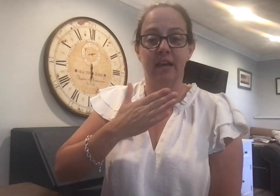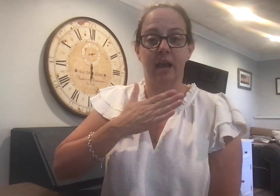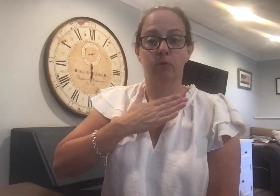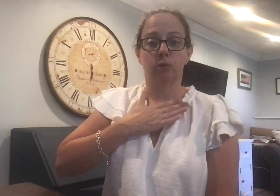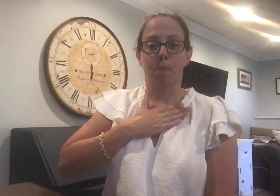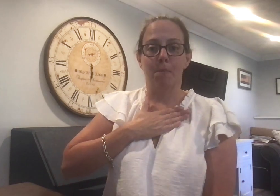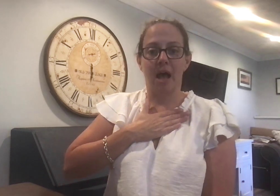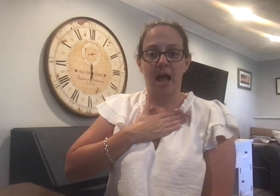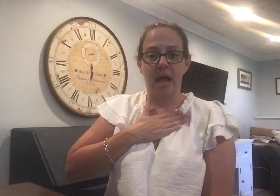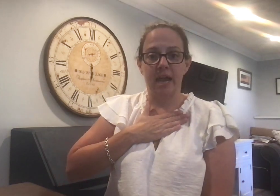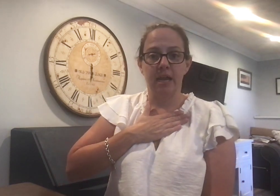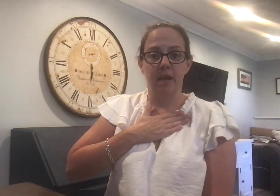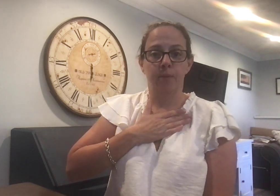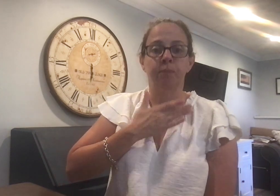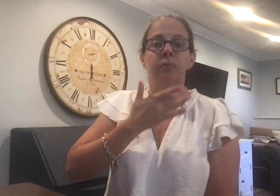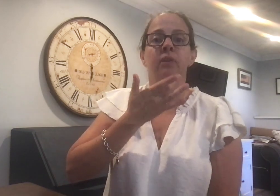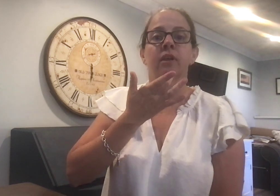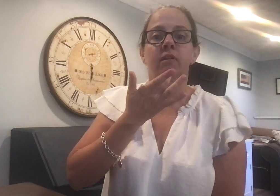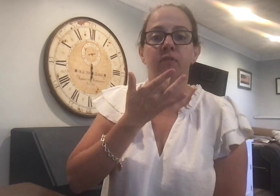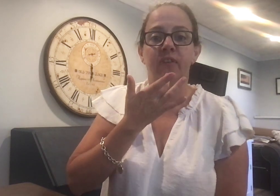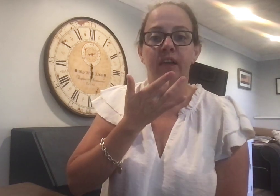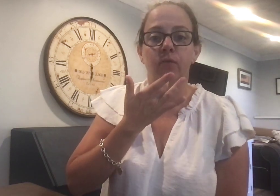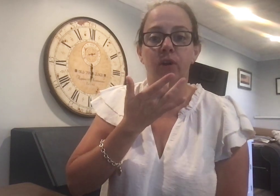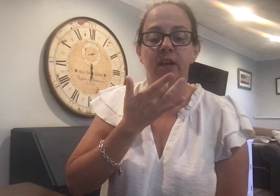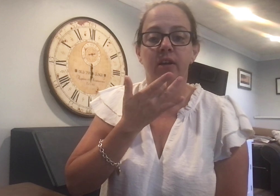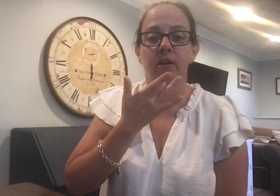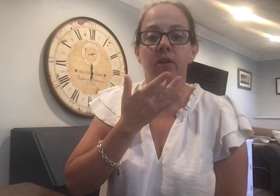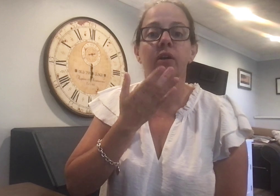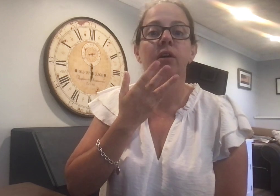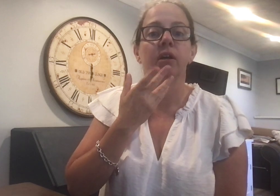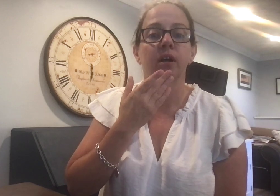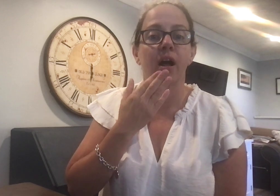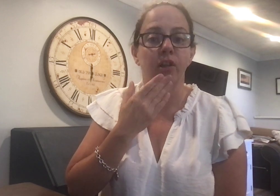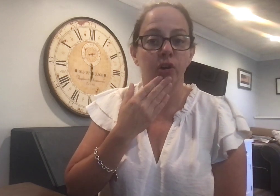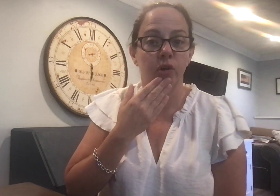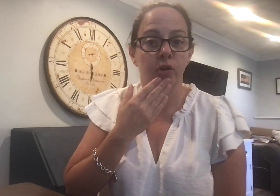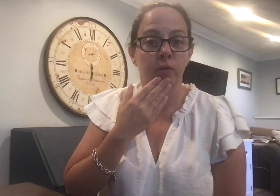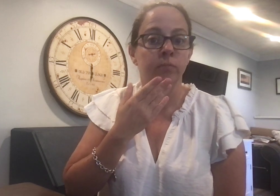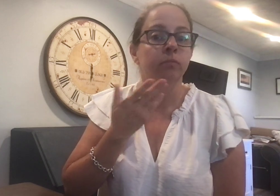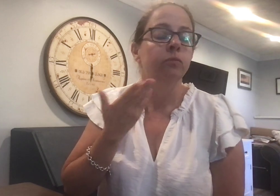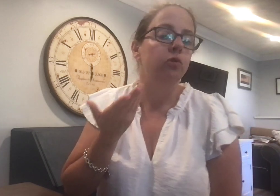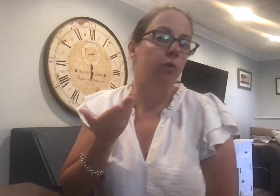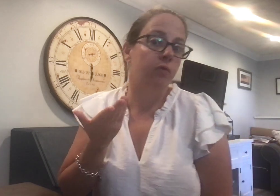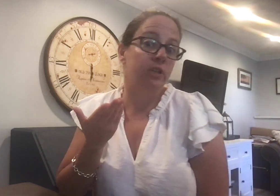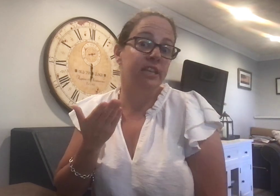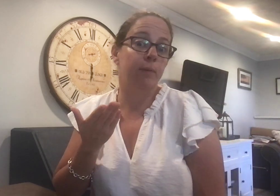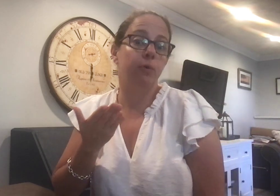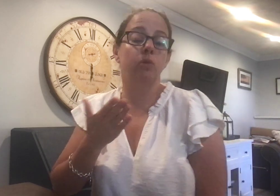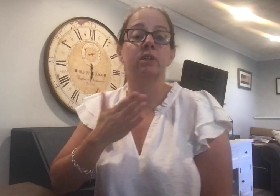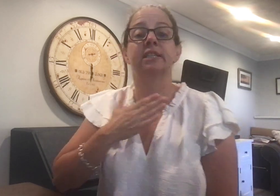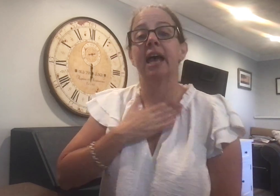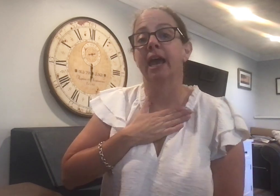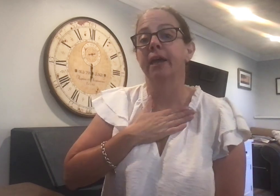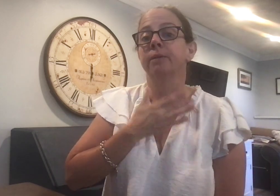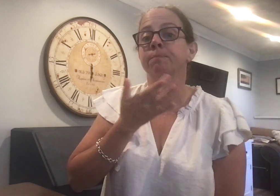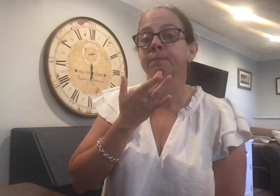now. So my favorite color. So for example, you could say,